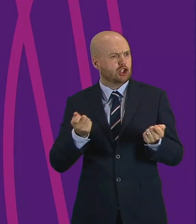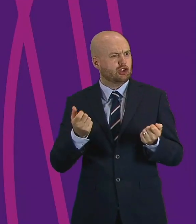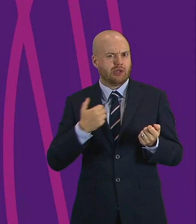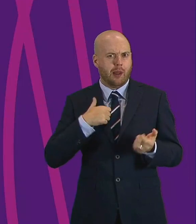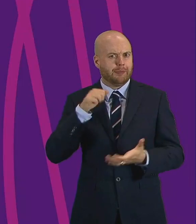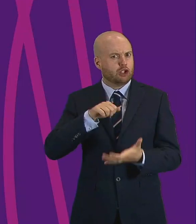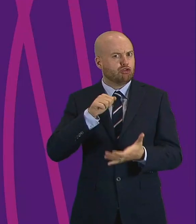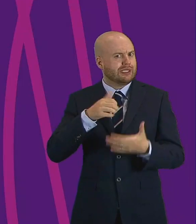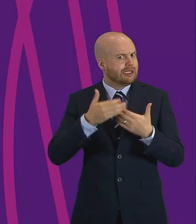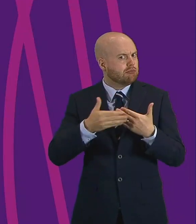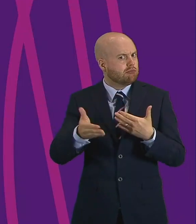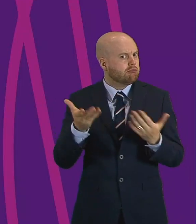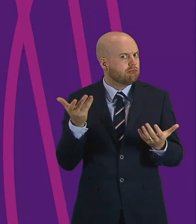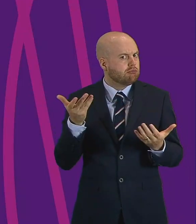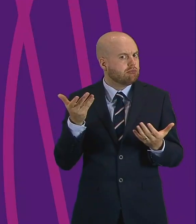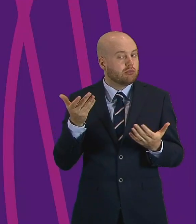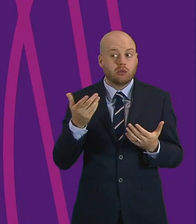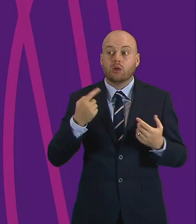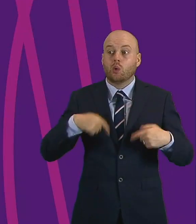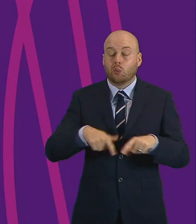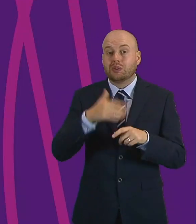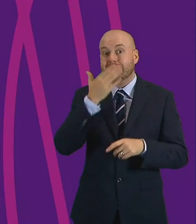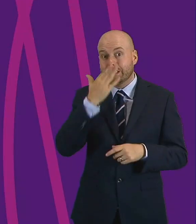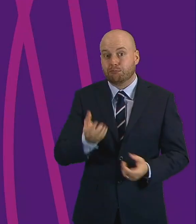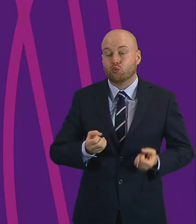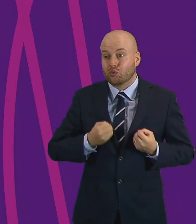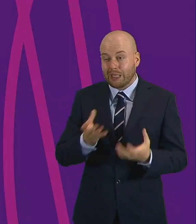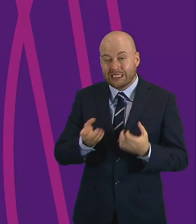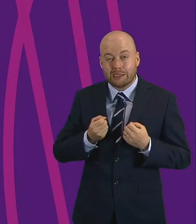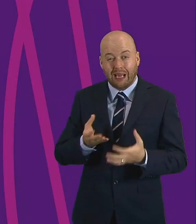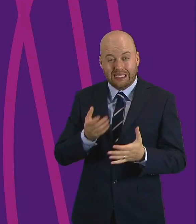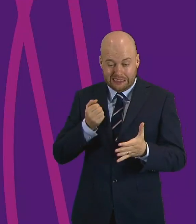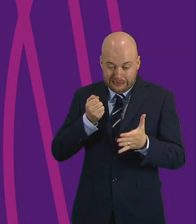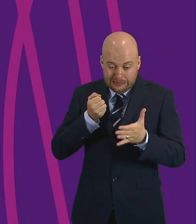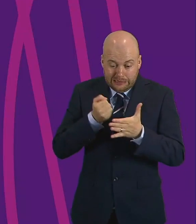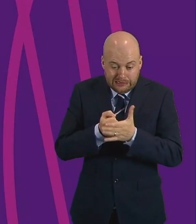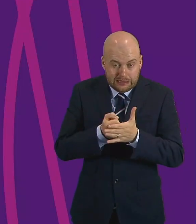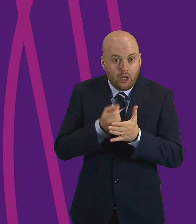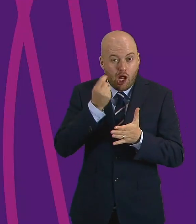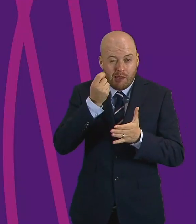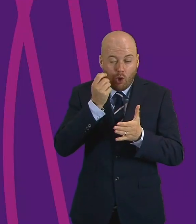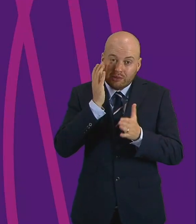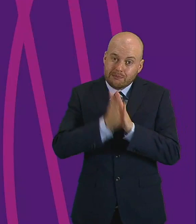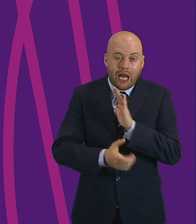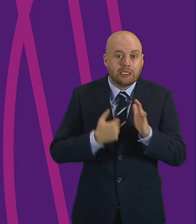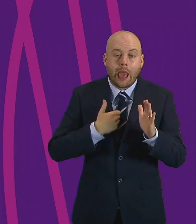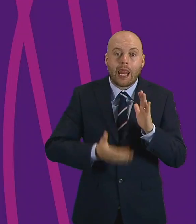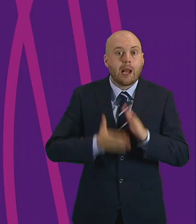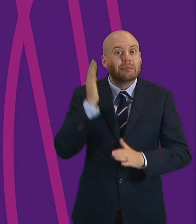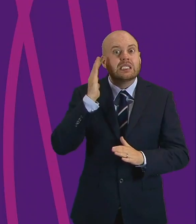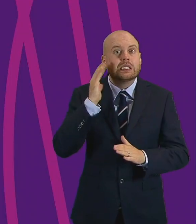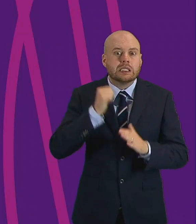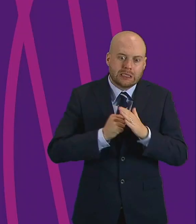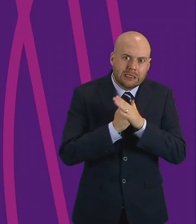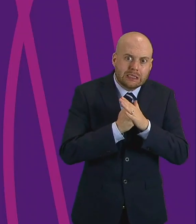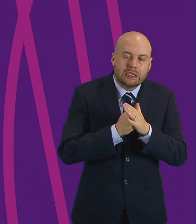to spend as close to our funding limits as possible. This has seemed obvious given the clear needs of our health services, local